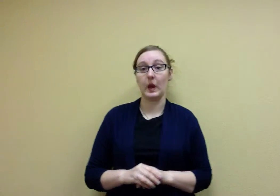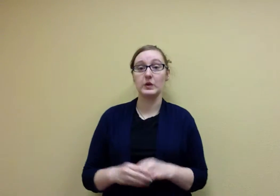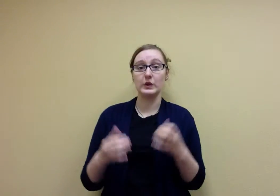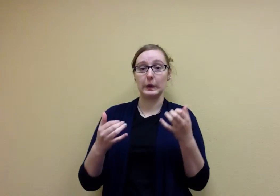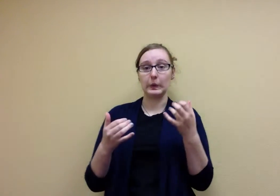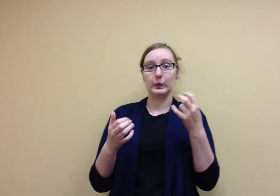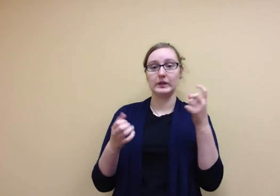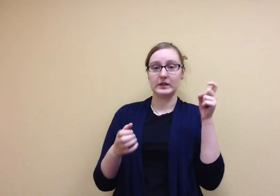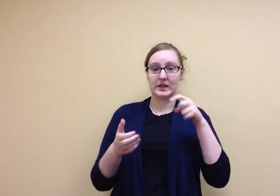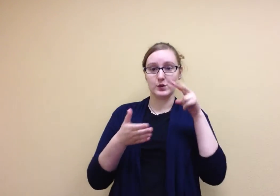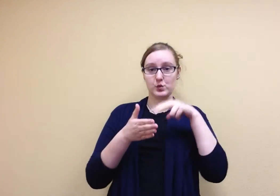that page to yourself.